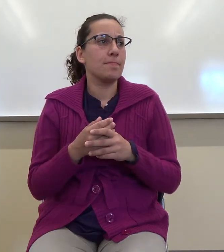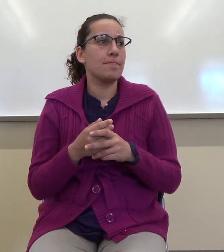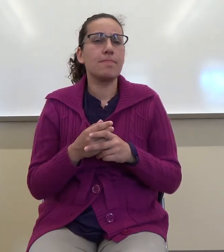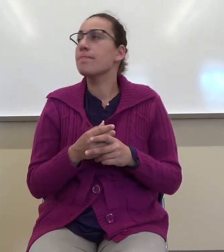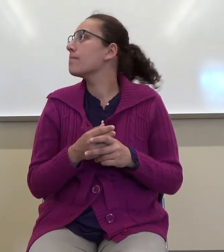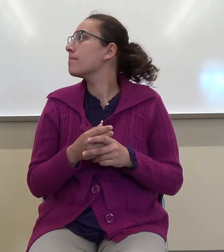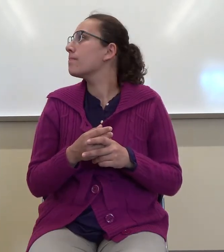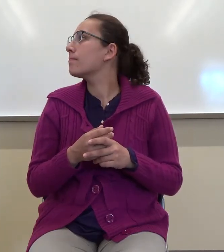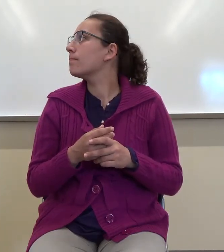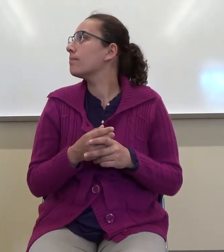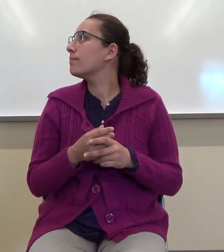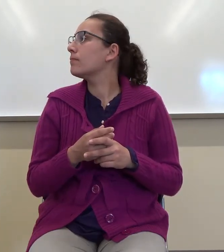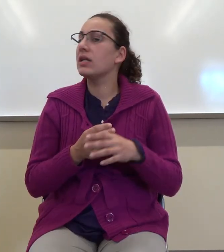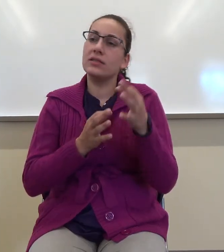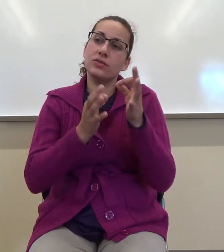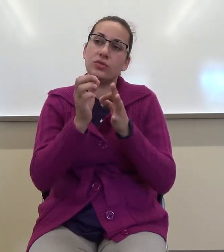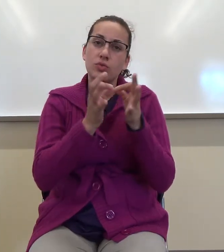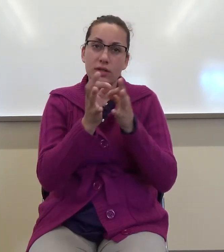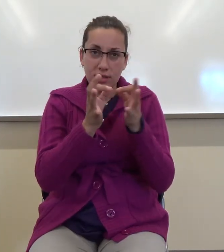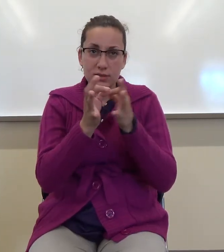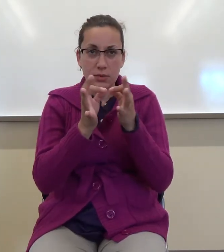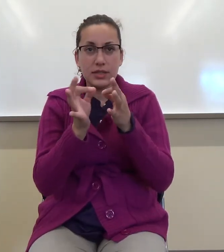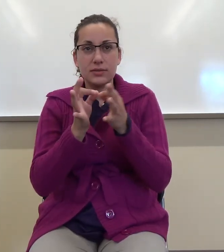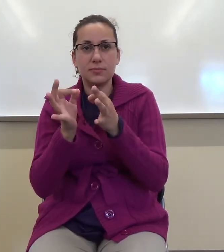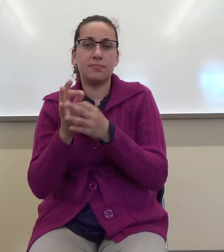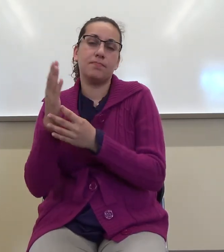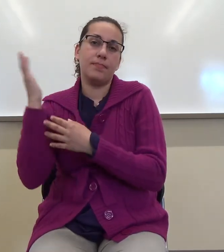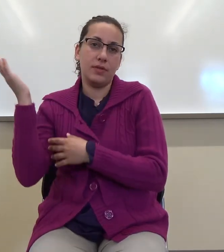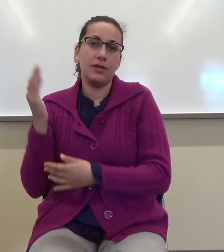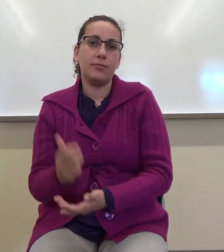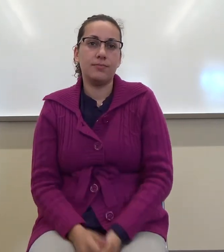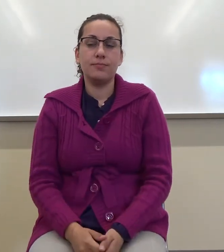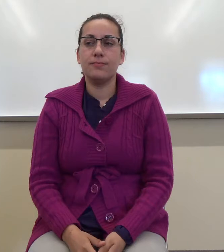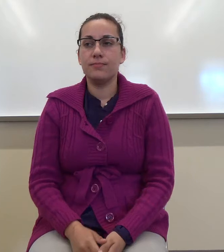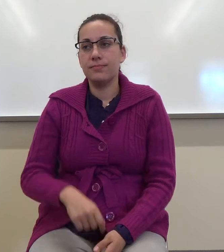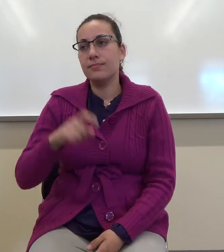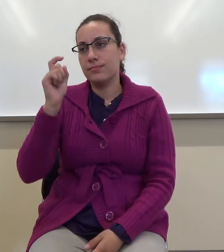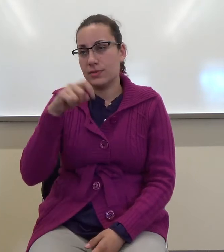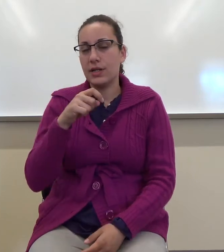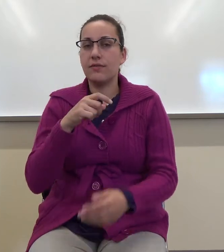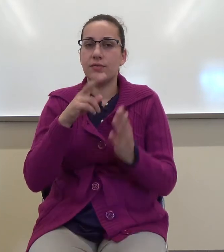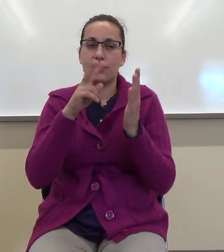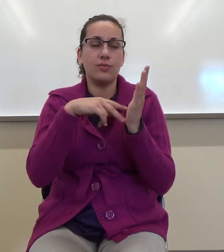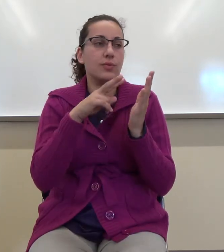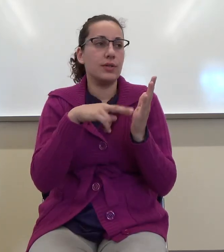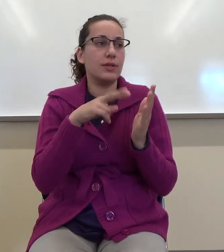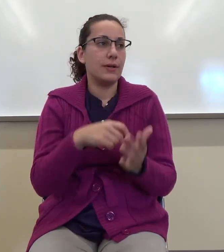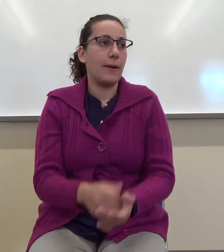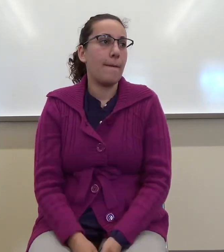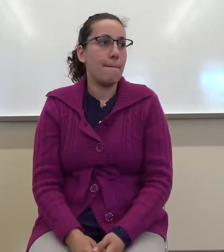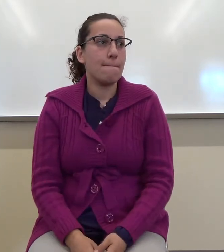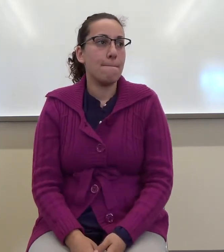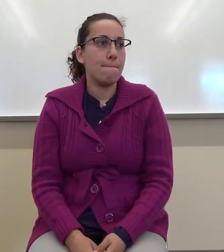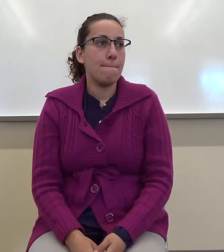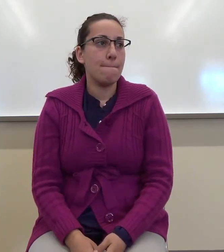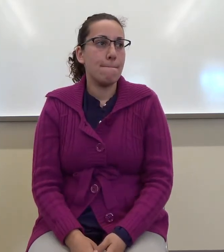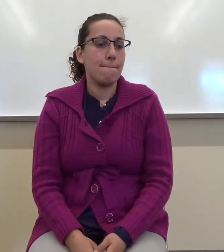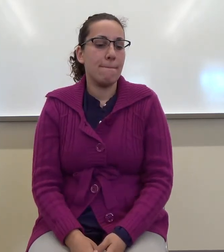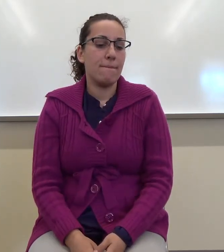There's some little directions here, okay, that you have to read. Read the paragraphs, highlighting and annotating as you read.